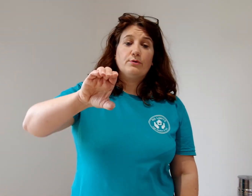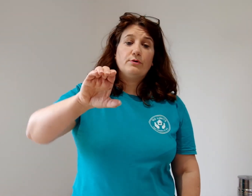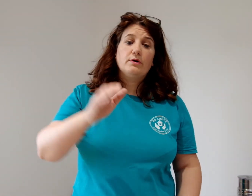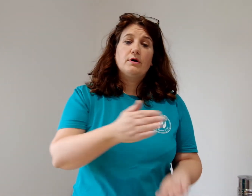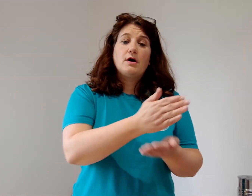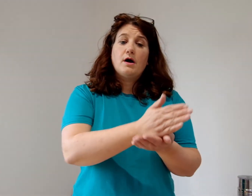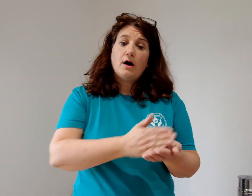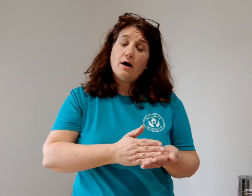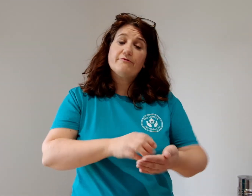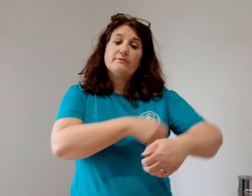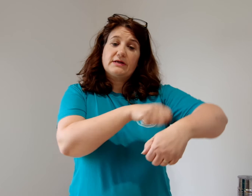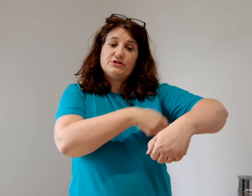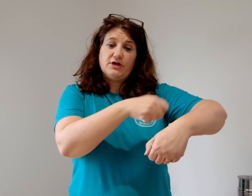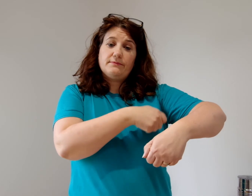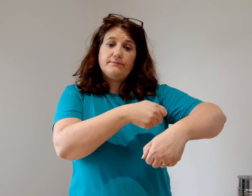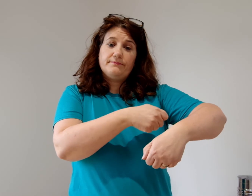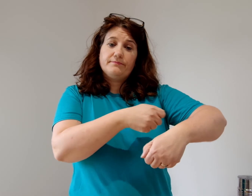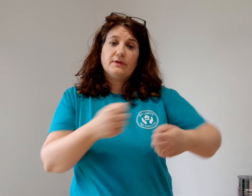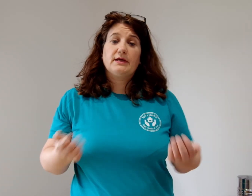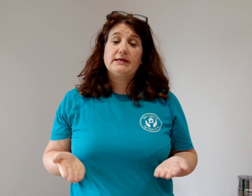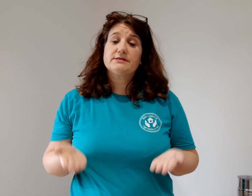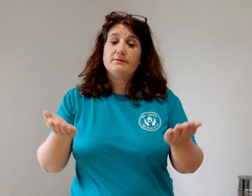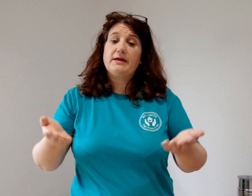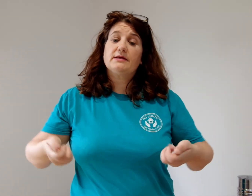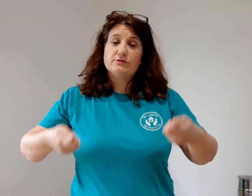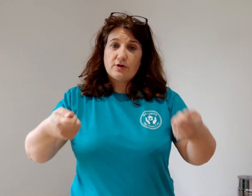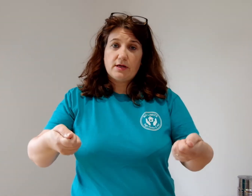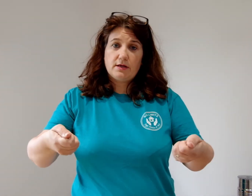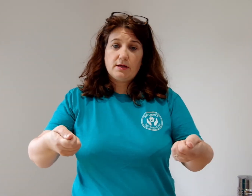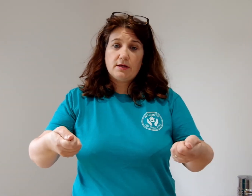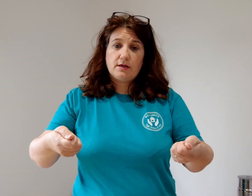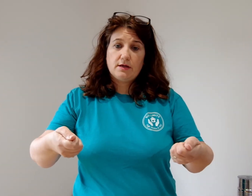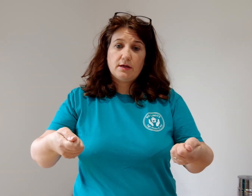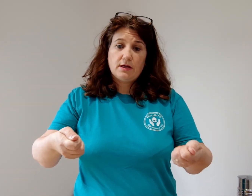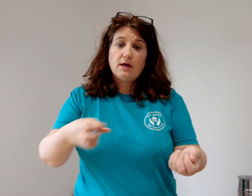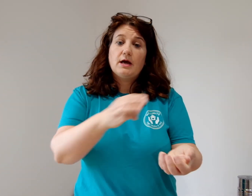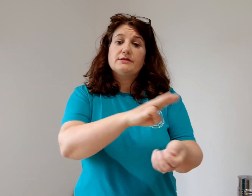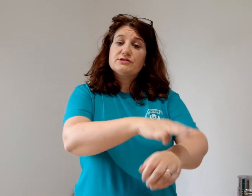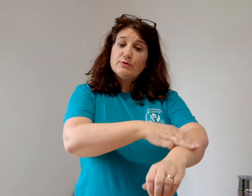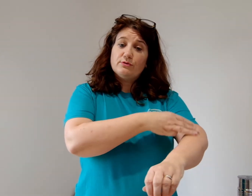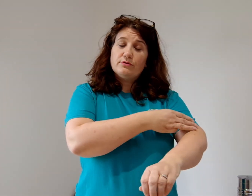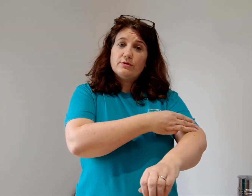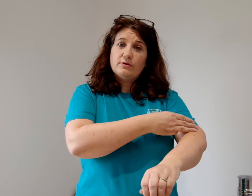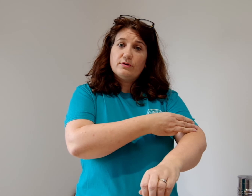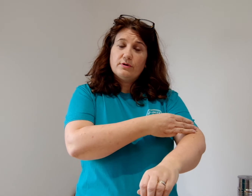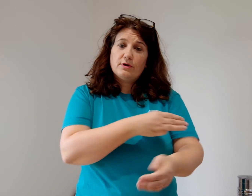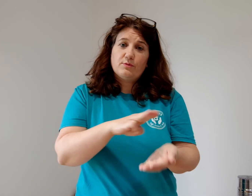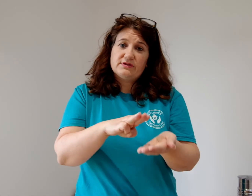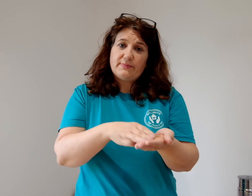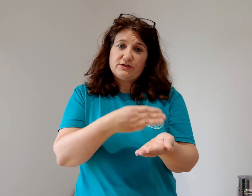Pour half the mixture into the baking tray and smooth with the